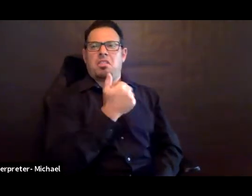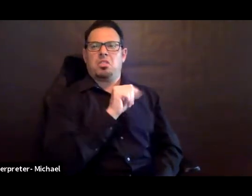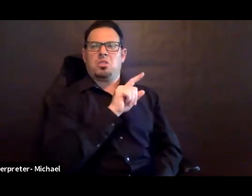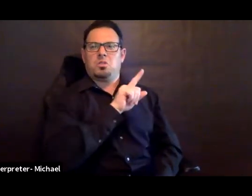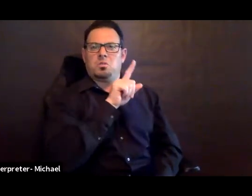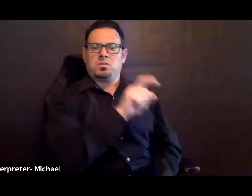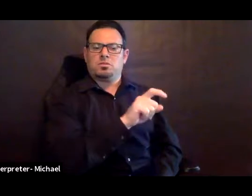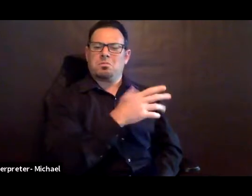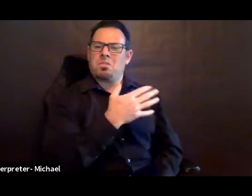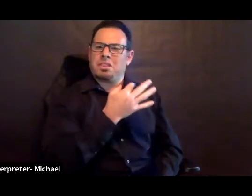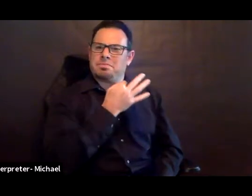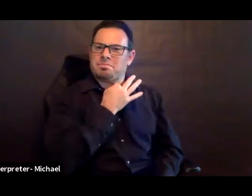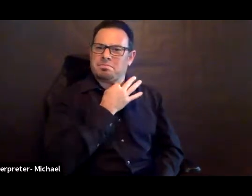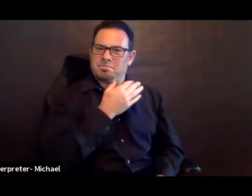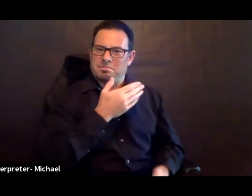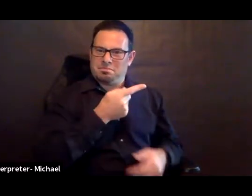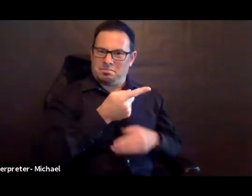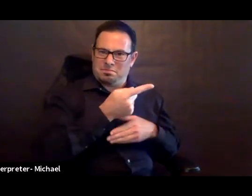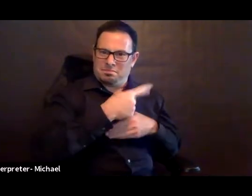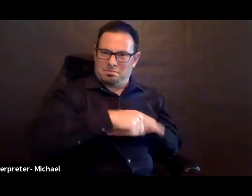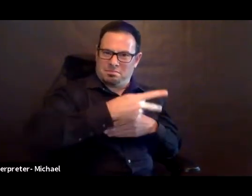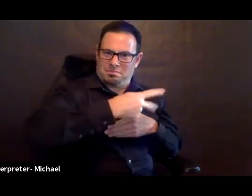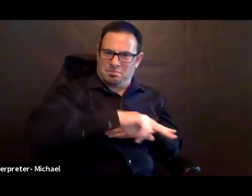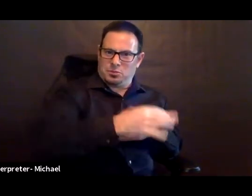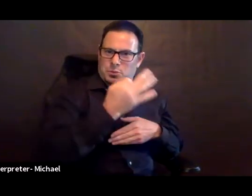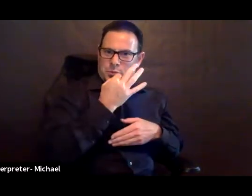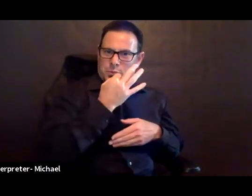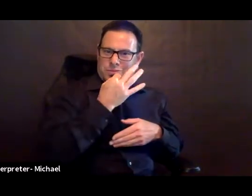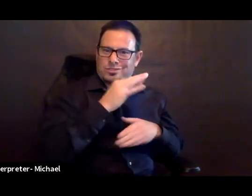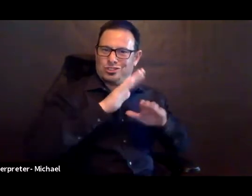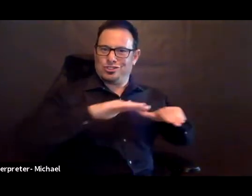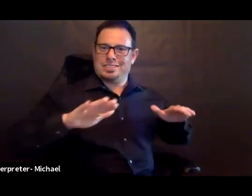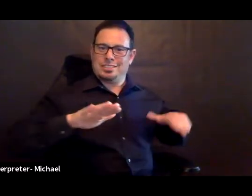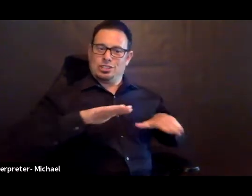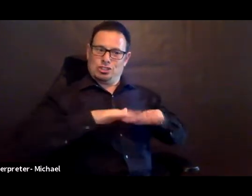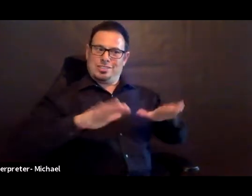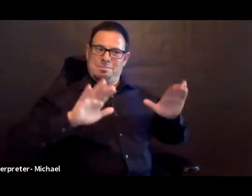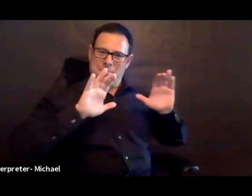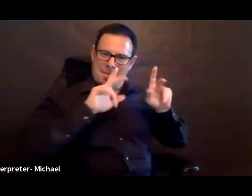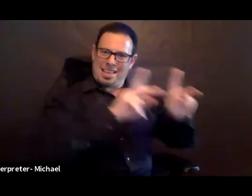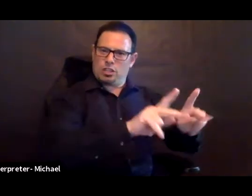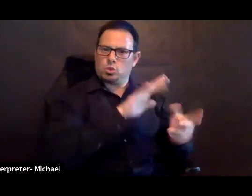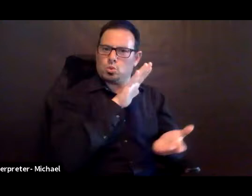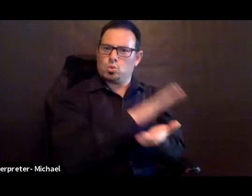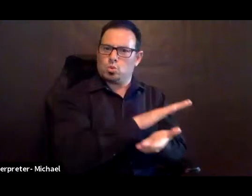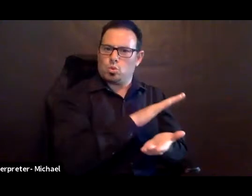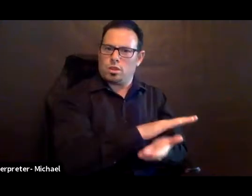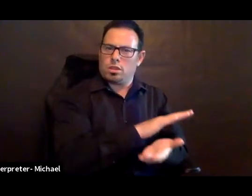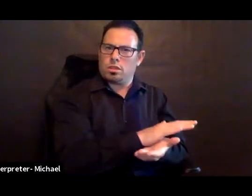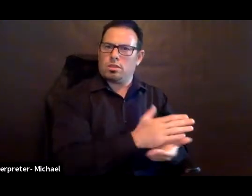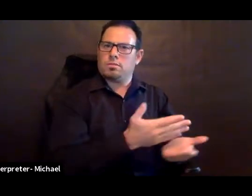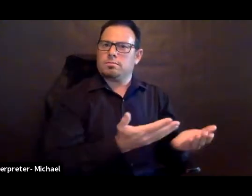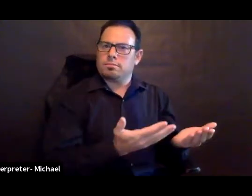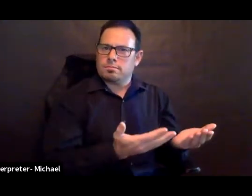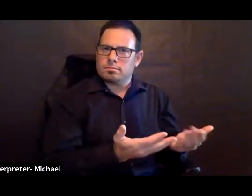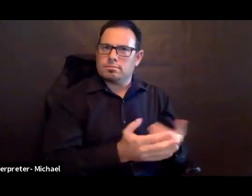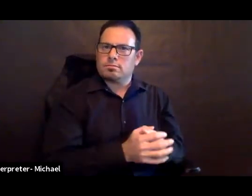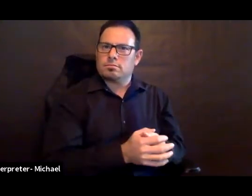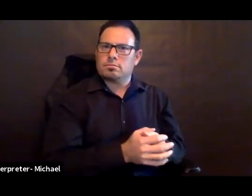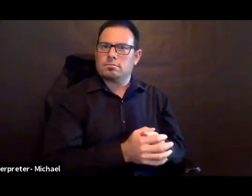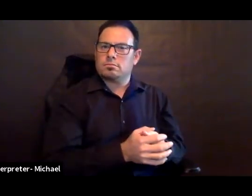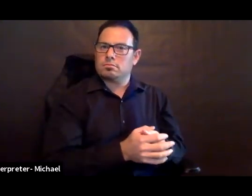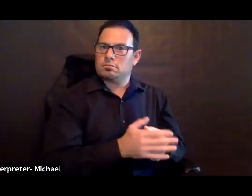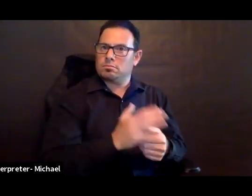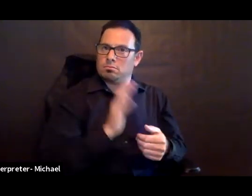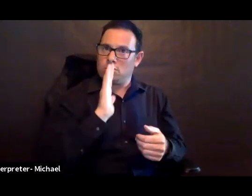up to local districts around masking and other COVID-related mitigation measures. Do you anticipate that anything